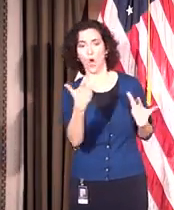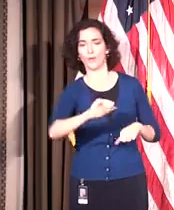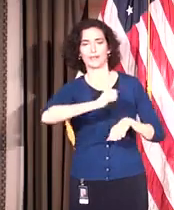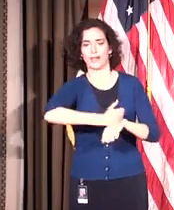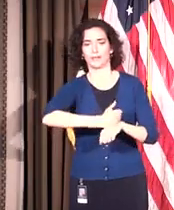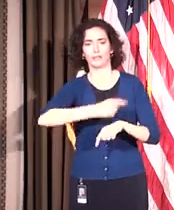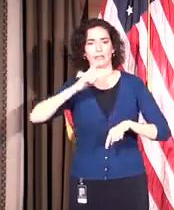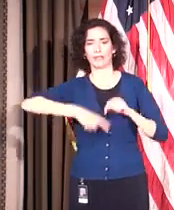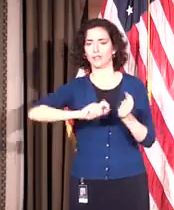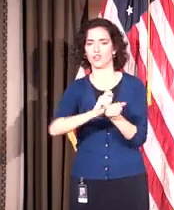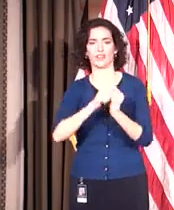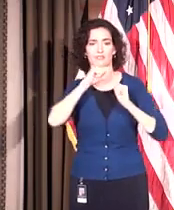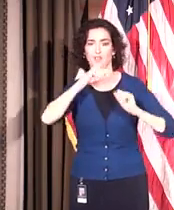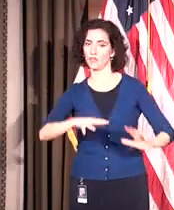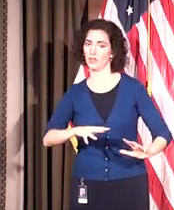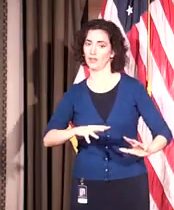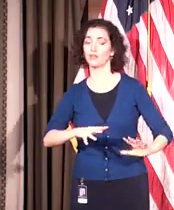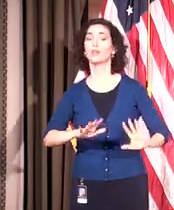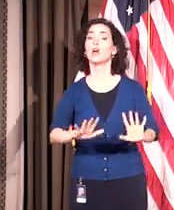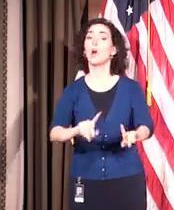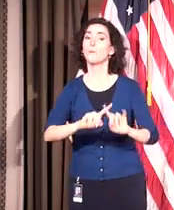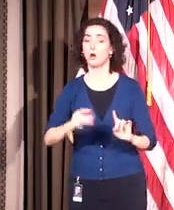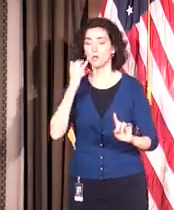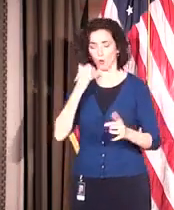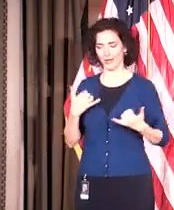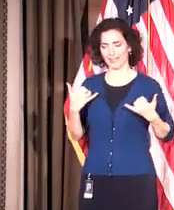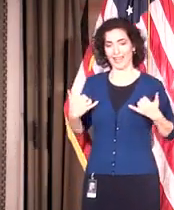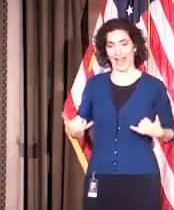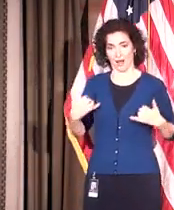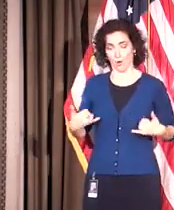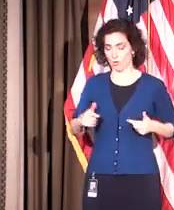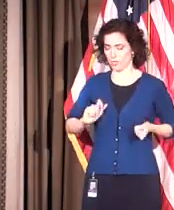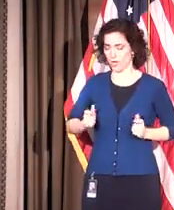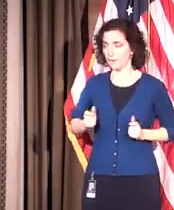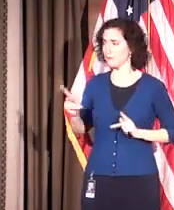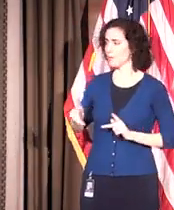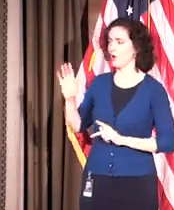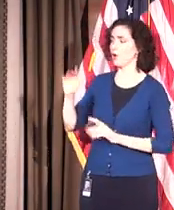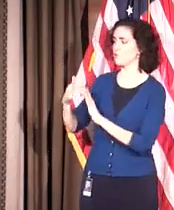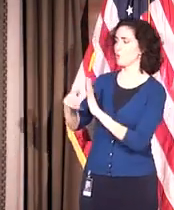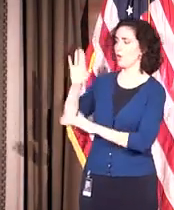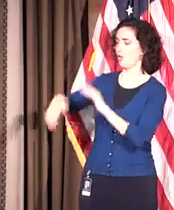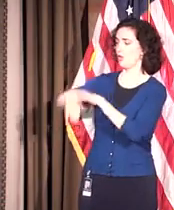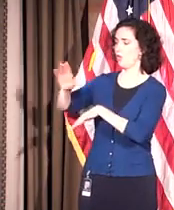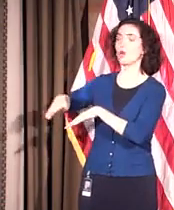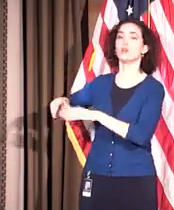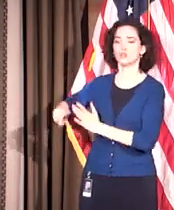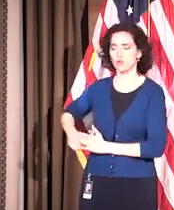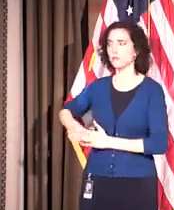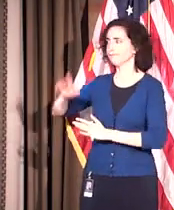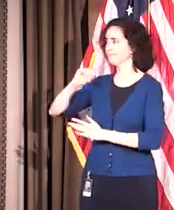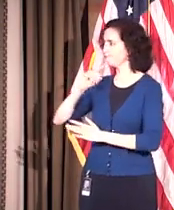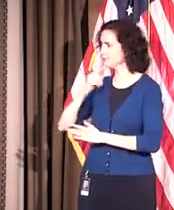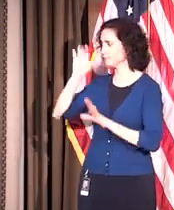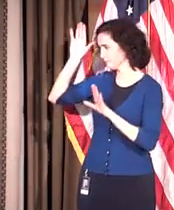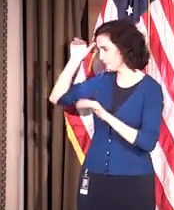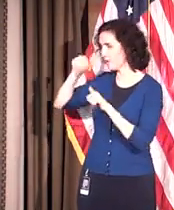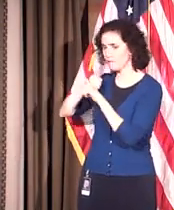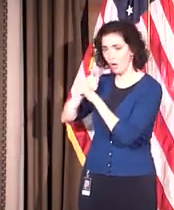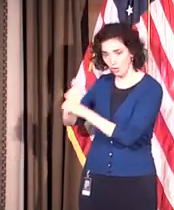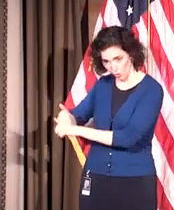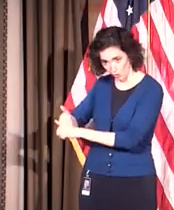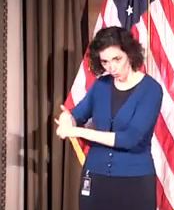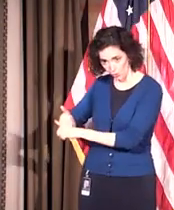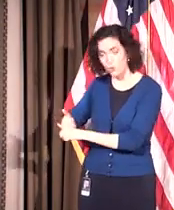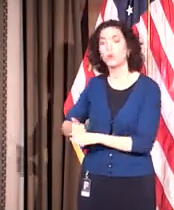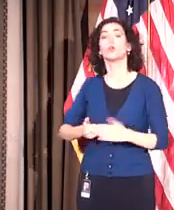measures, that's when we would see the results, is in a couple of weeks. That's why it's really important what Dr. Kenner said. We have to start